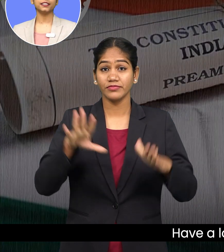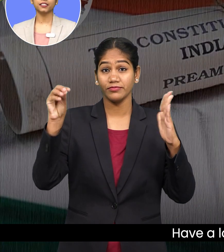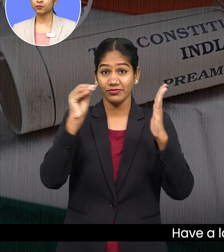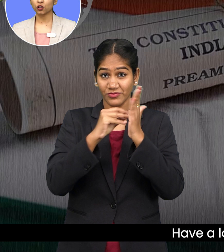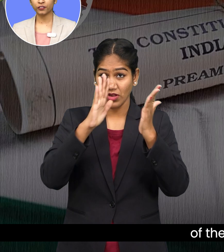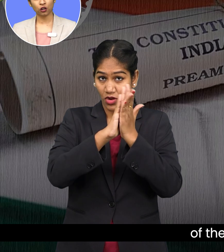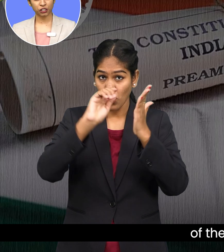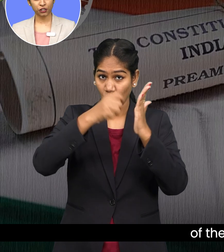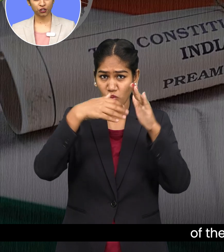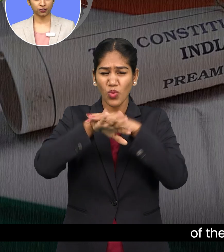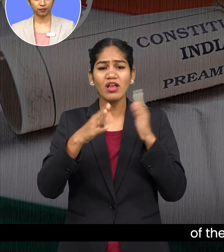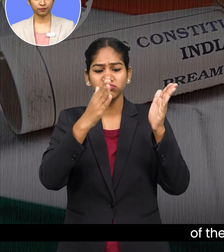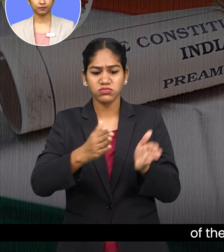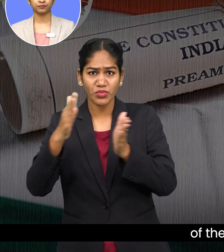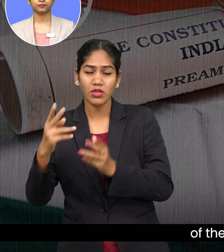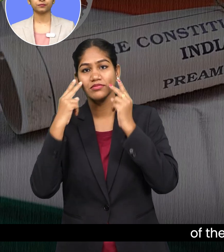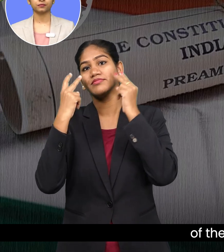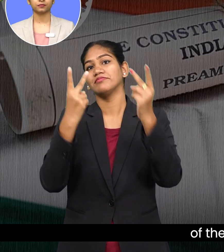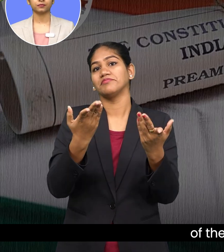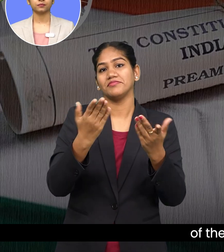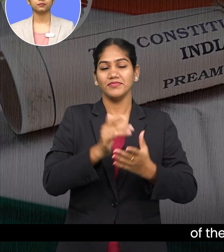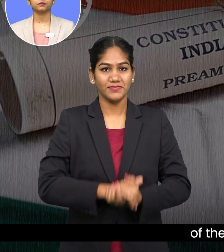Have a look at the terms of the Constitution.